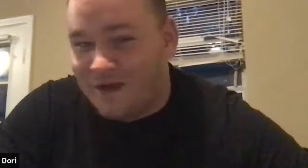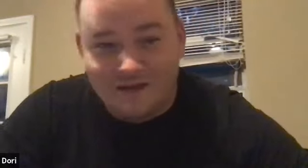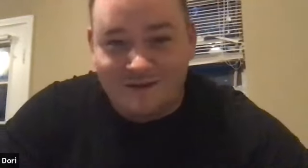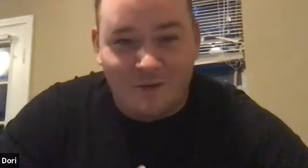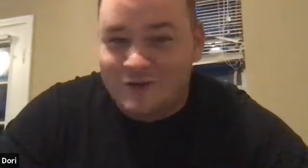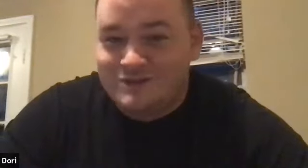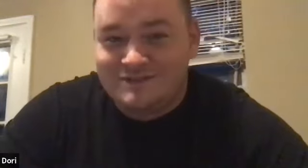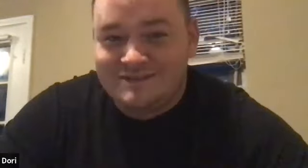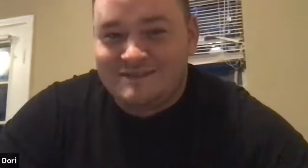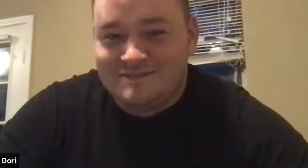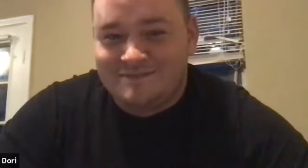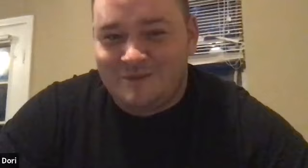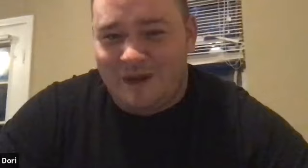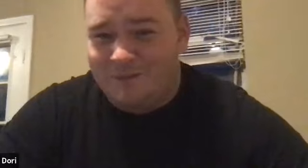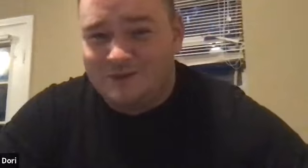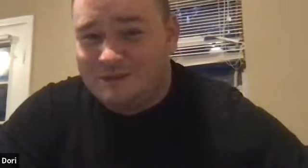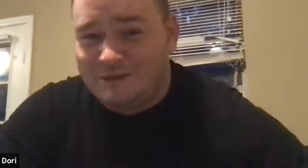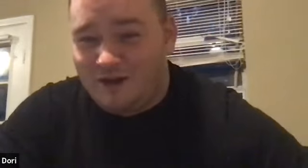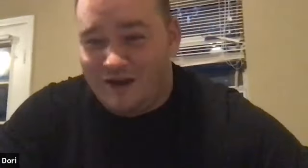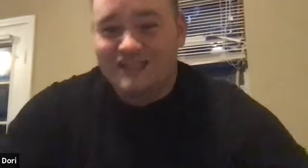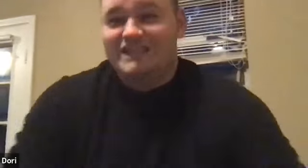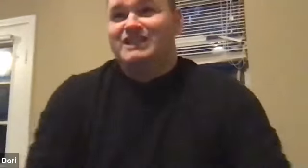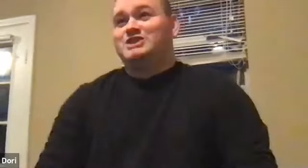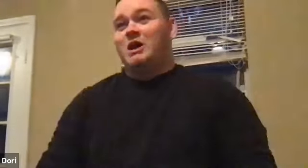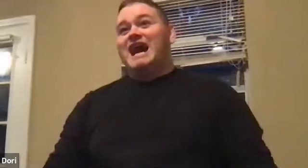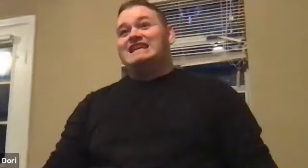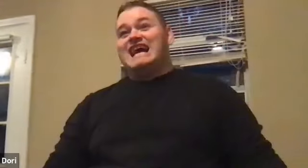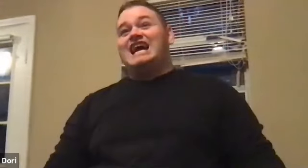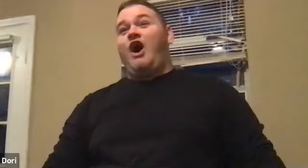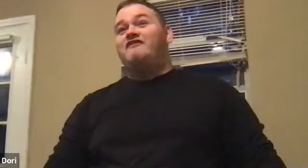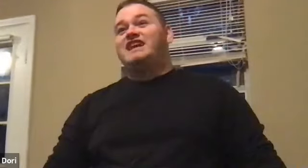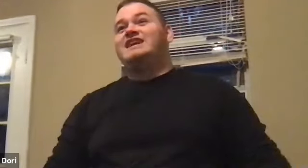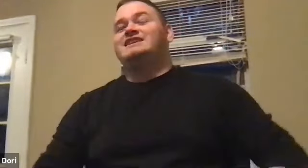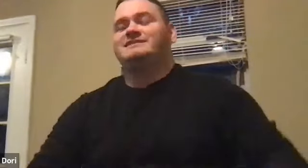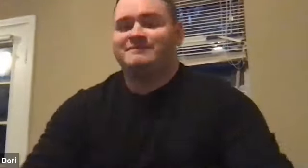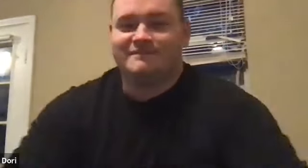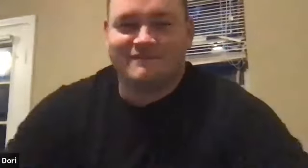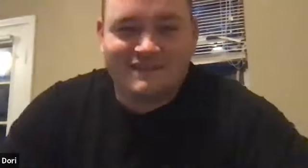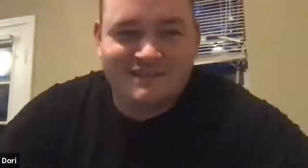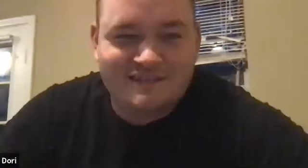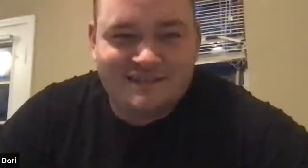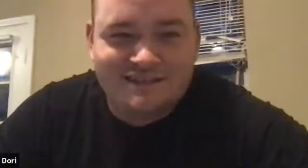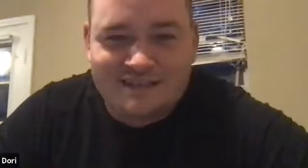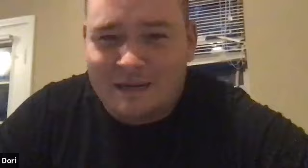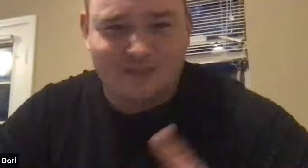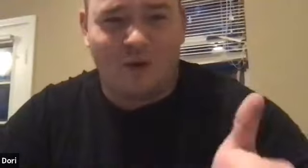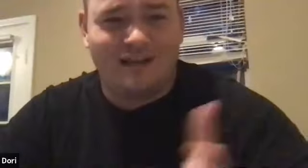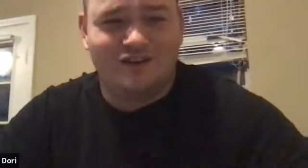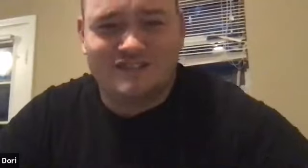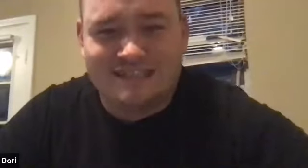None? No words? Wow, most people want to know, show me how to sign coffee. Got a bunch of white girls in here